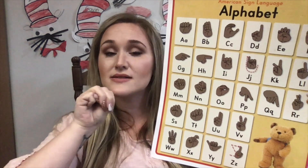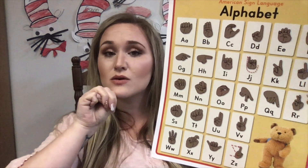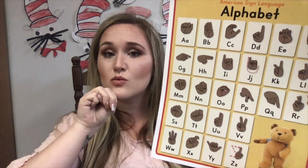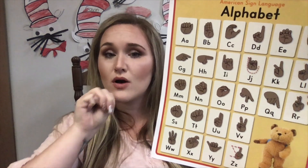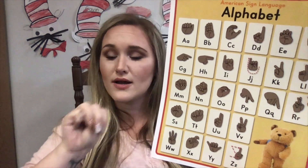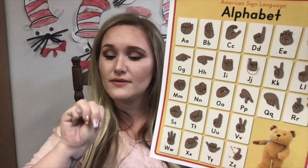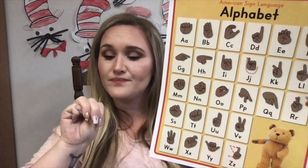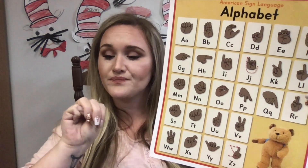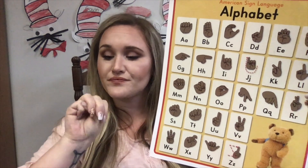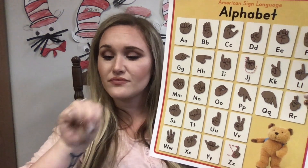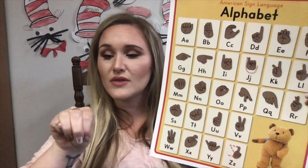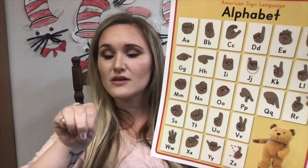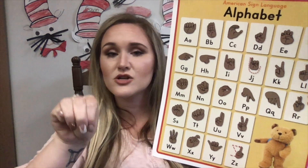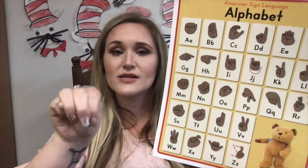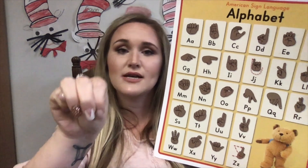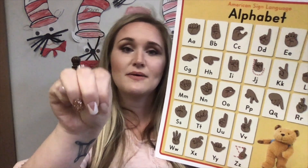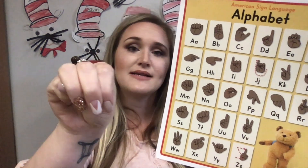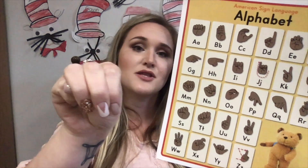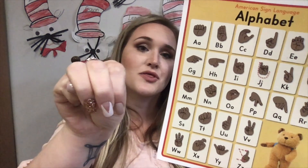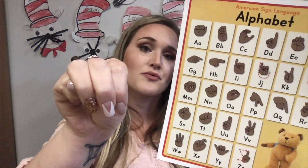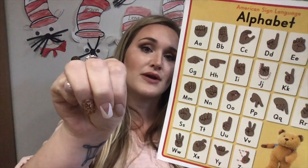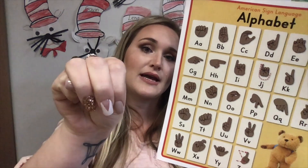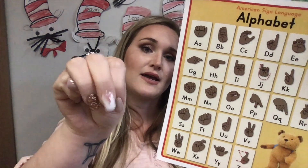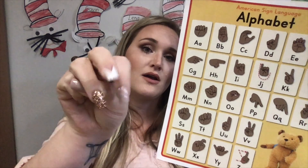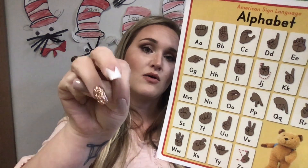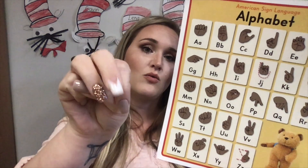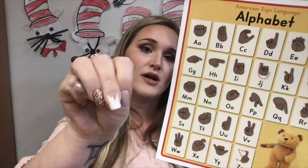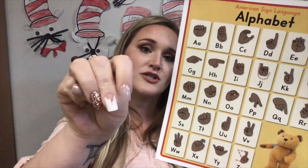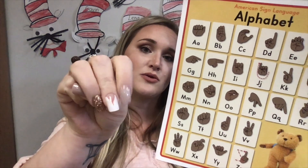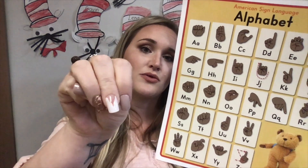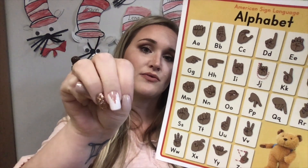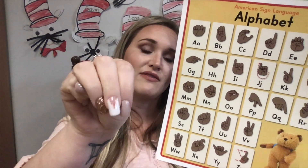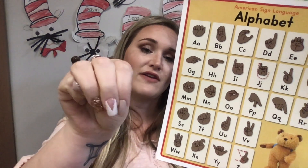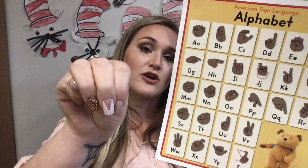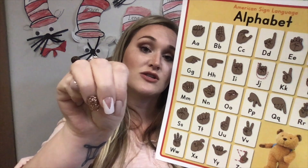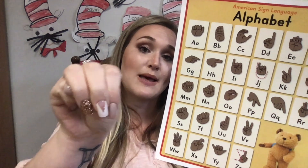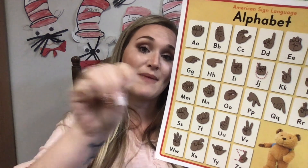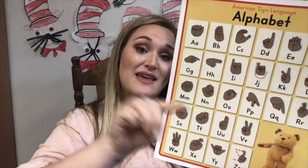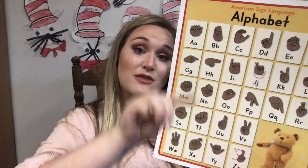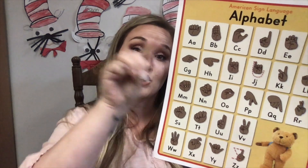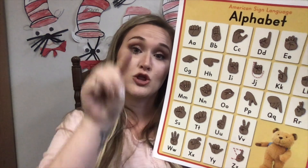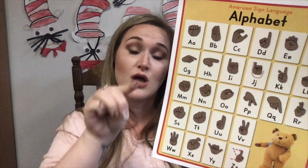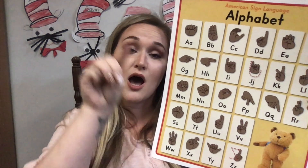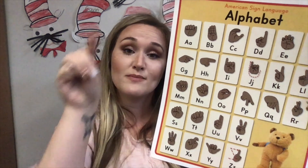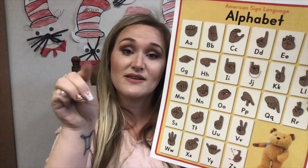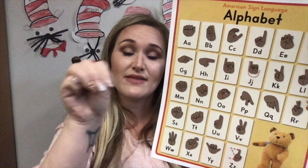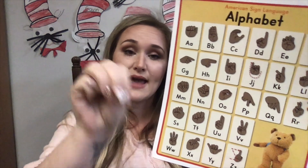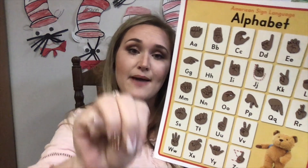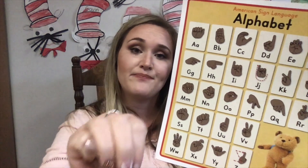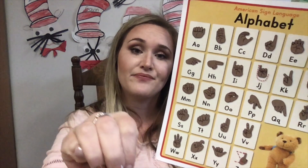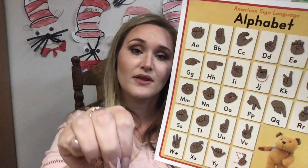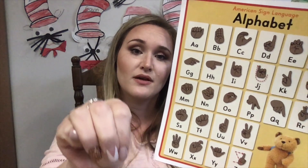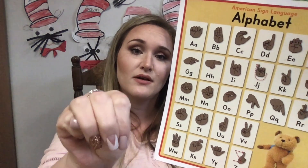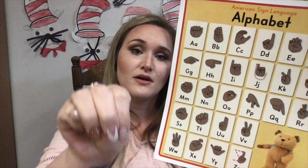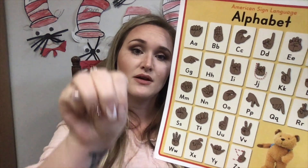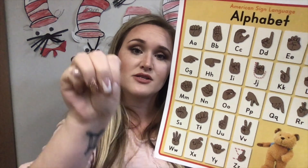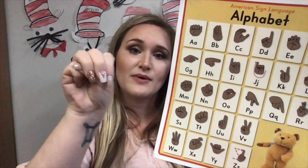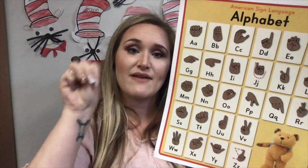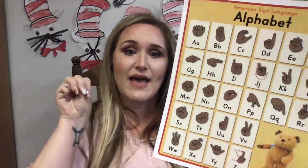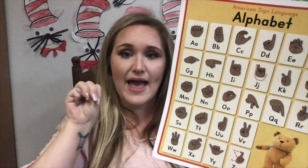the see how it has the 3, 1, 2, 3 fingers that make the humps of the M? So we have